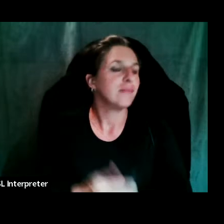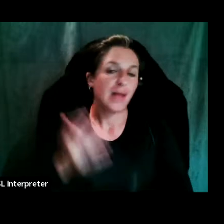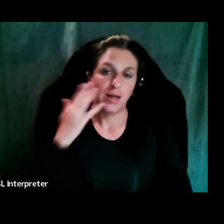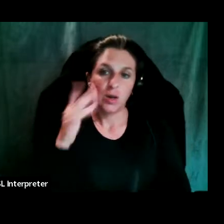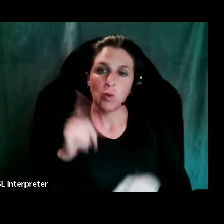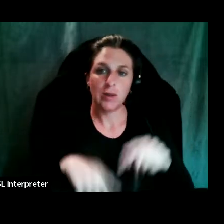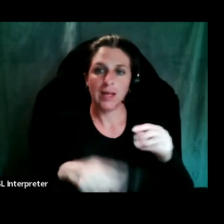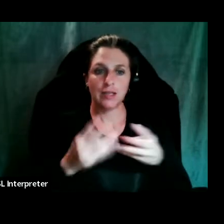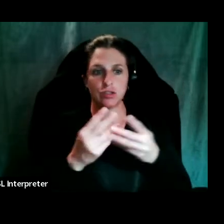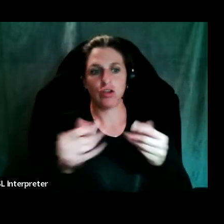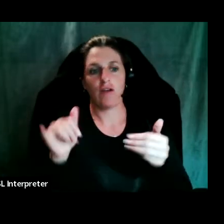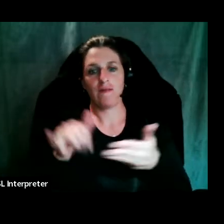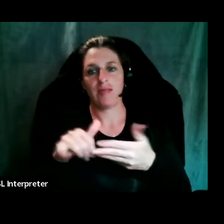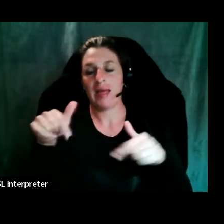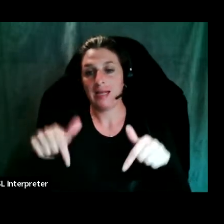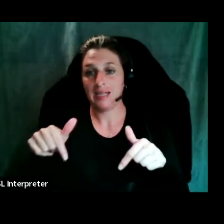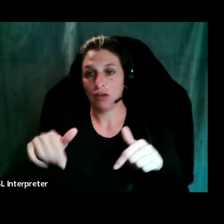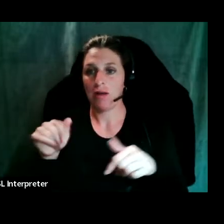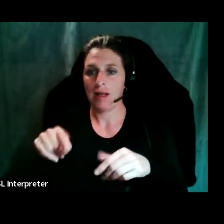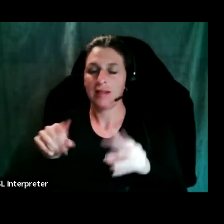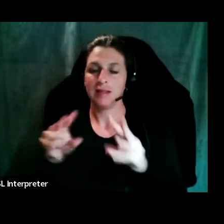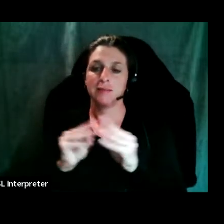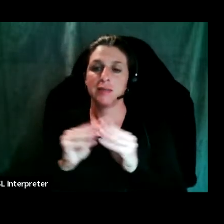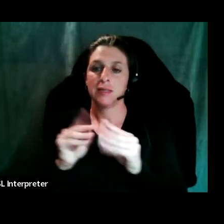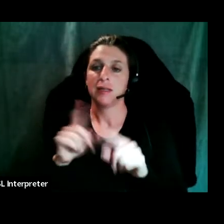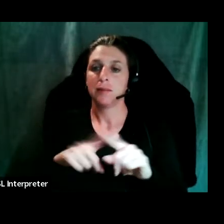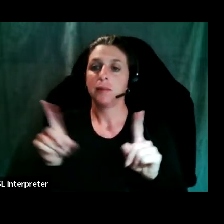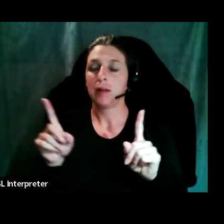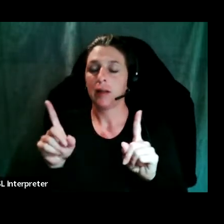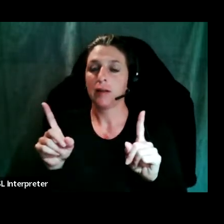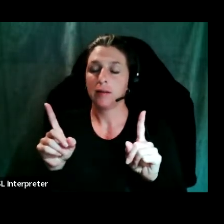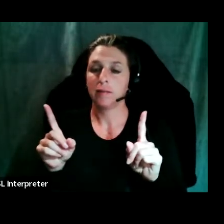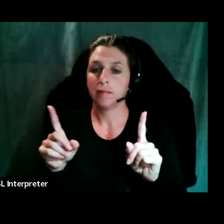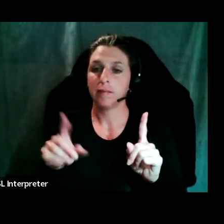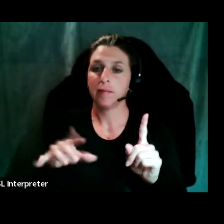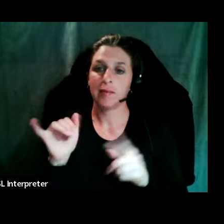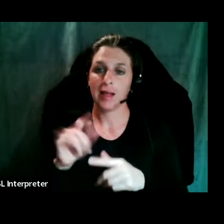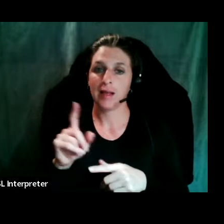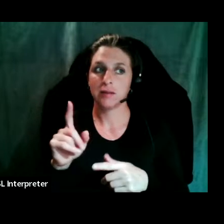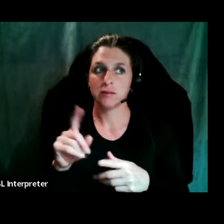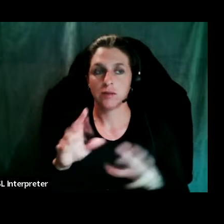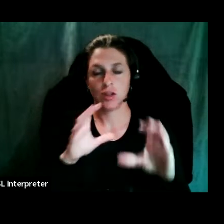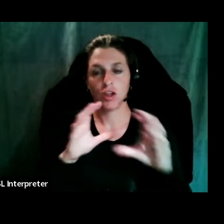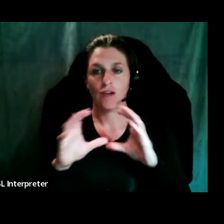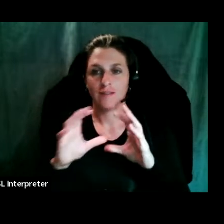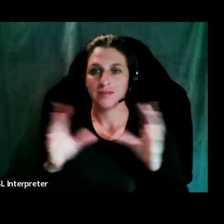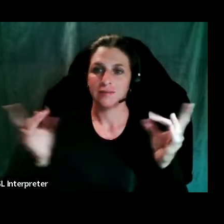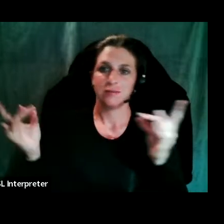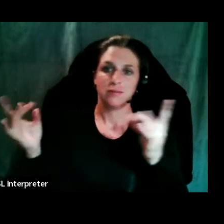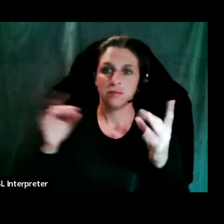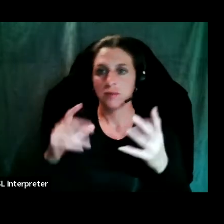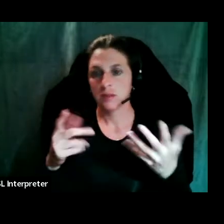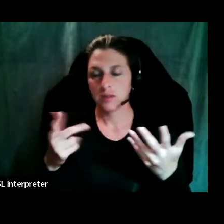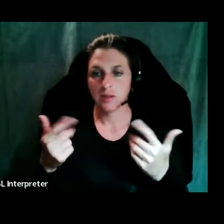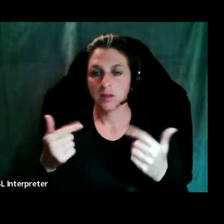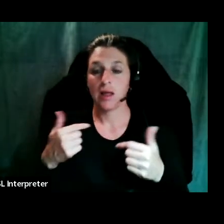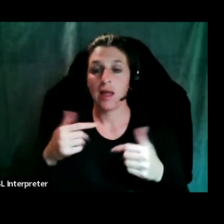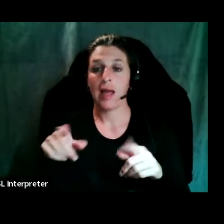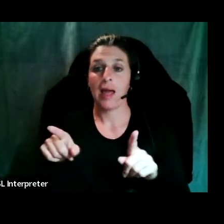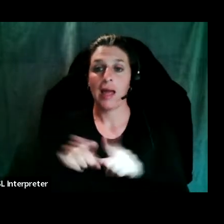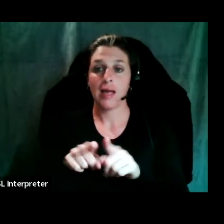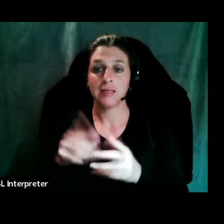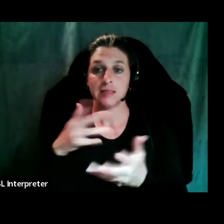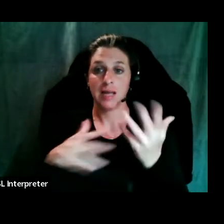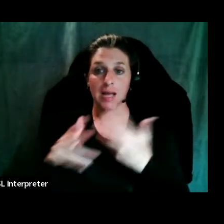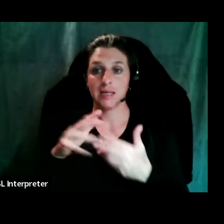that here at this meeting, but I think, and this is where conversations get crunchy. As a society, we have to say,